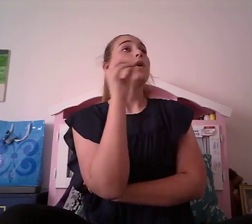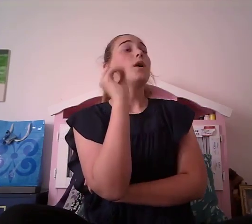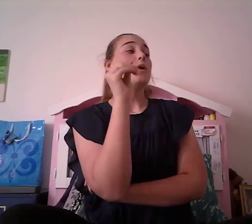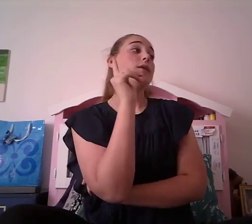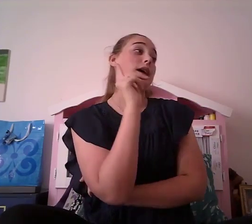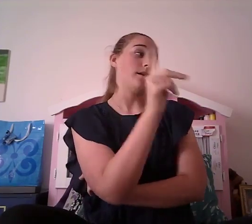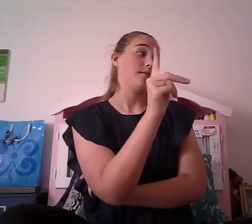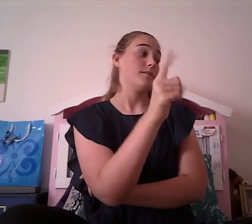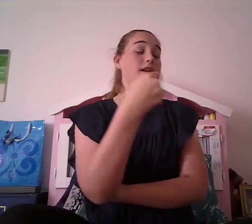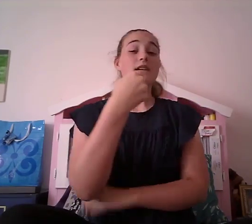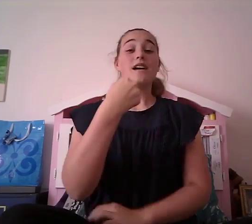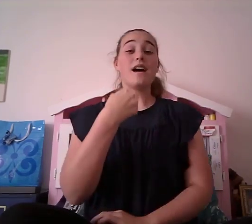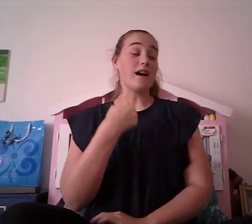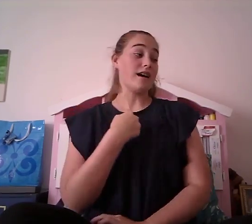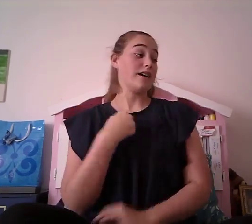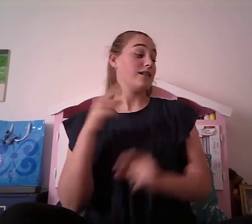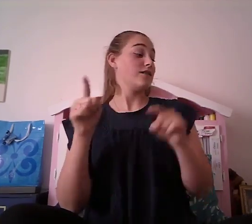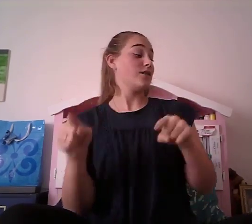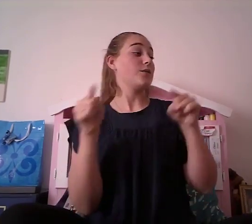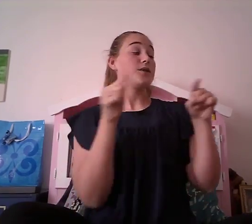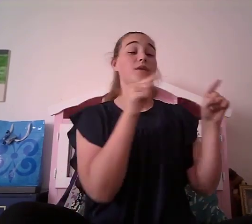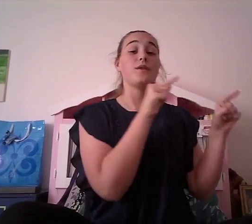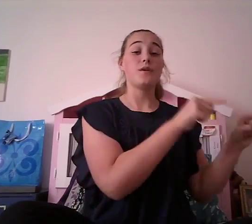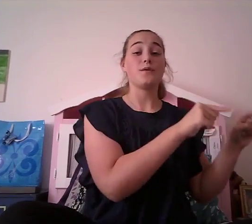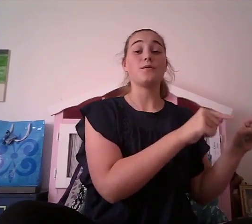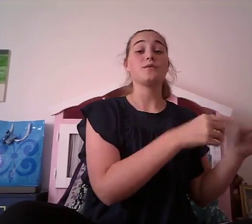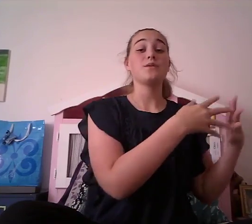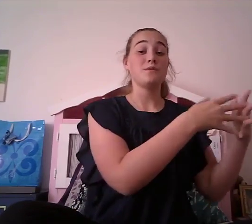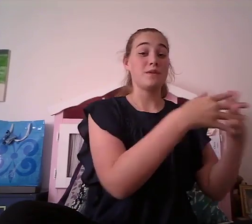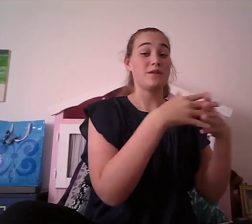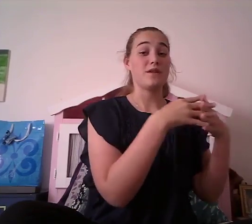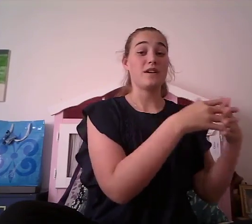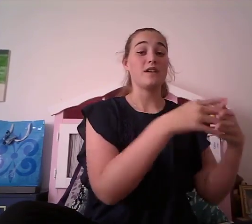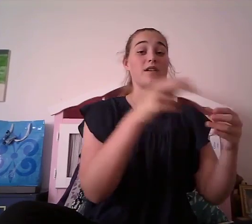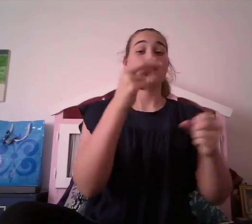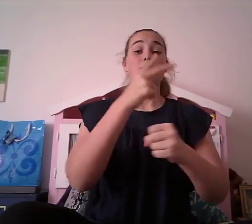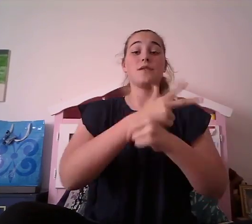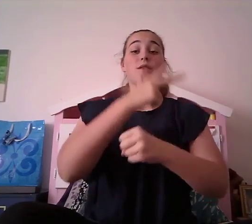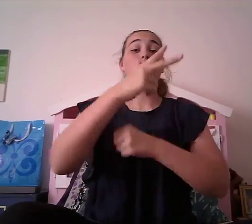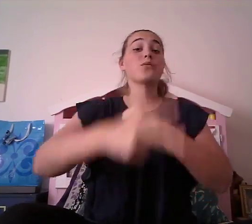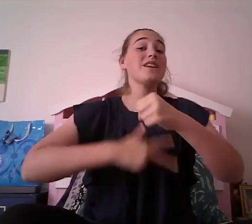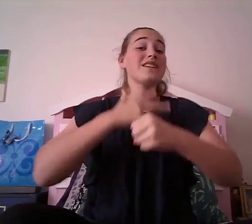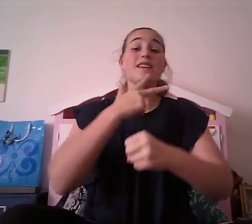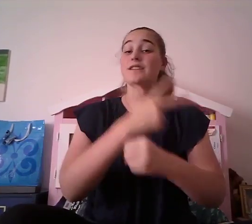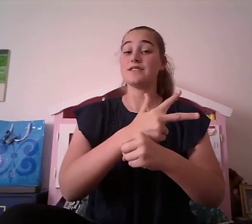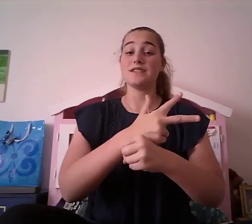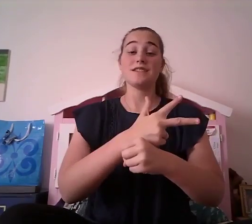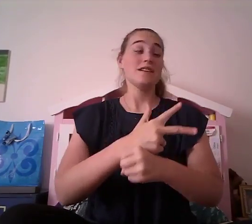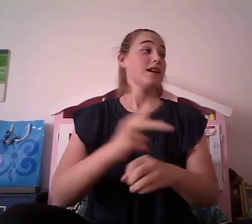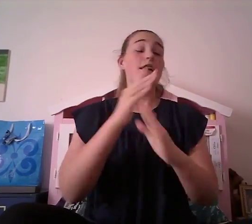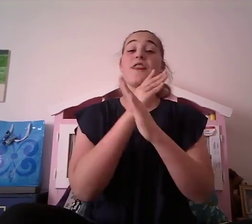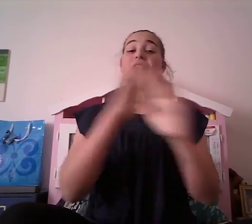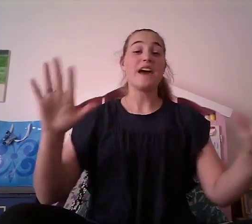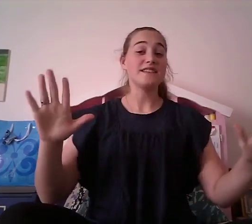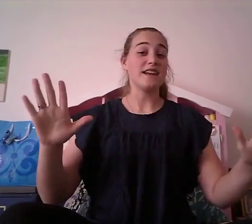Okay. I go with you to America for three years. That's